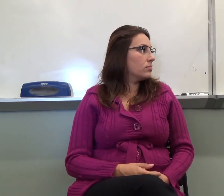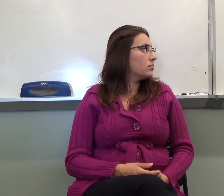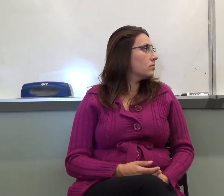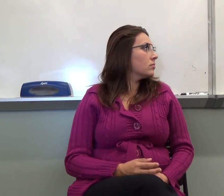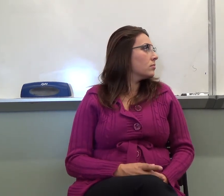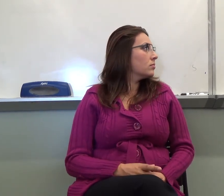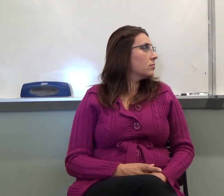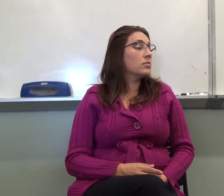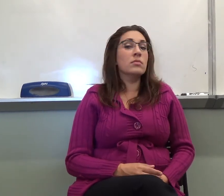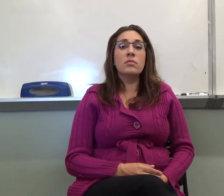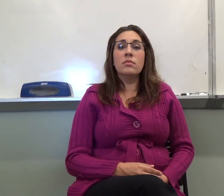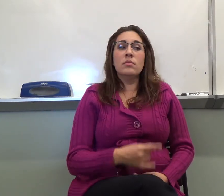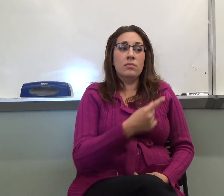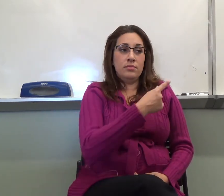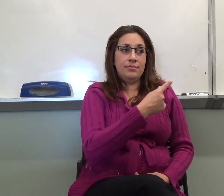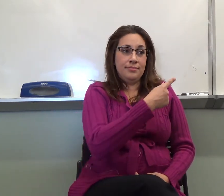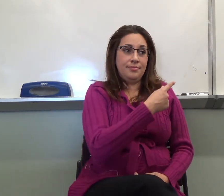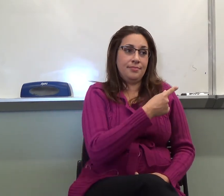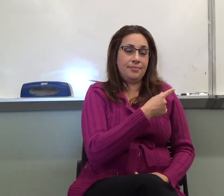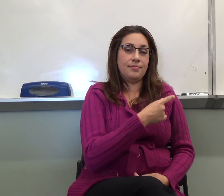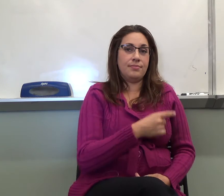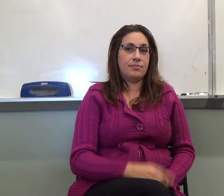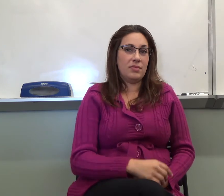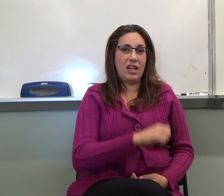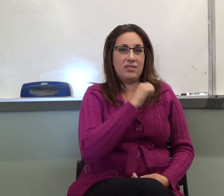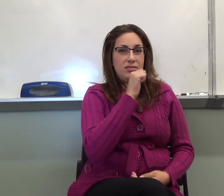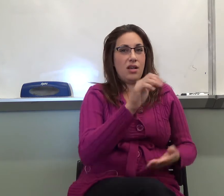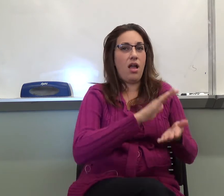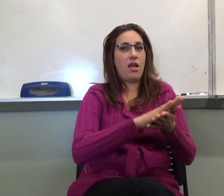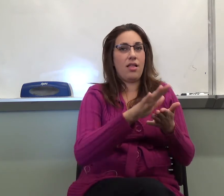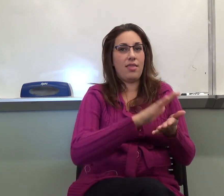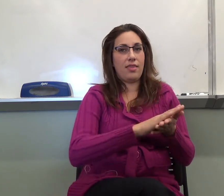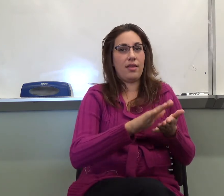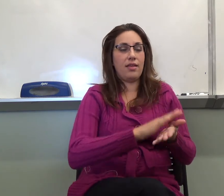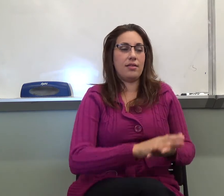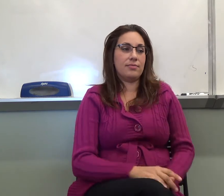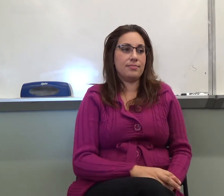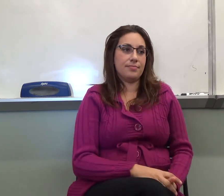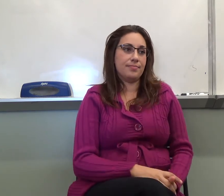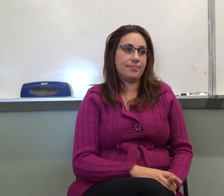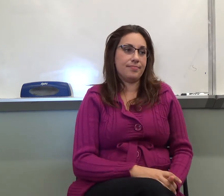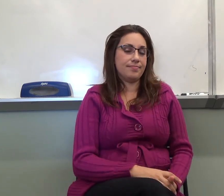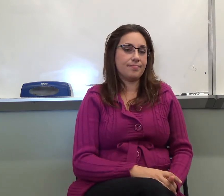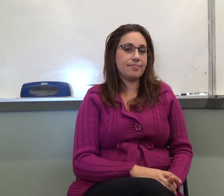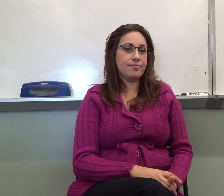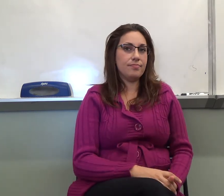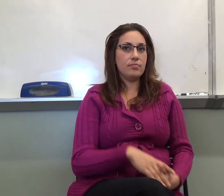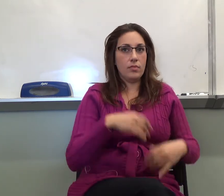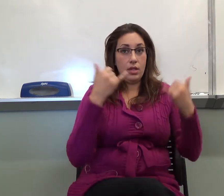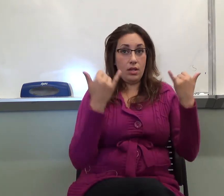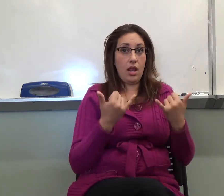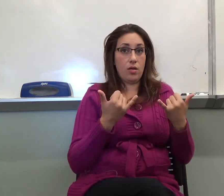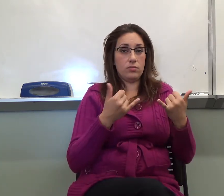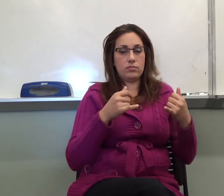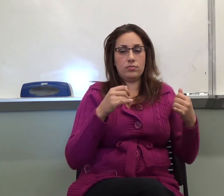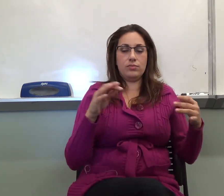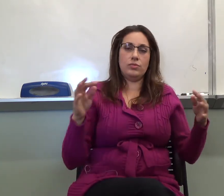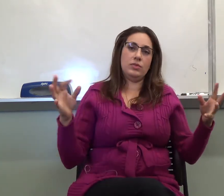And here's one of these things that hasn't been cleaned up. So now we're putting everything together. Now we're going to go back, get our techniques